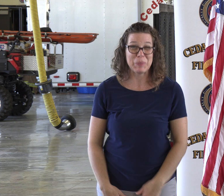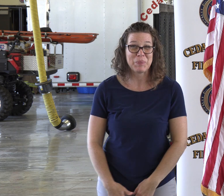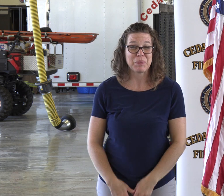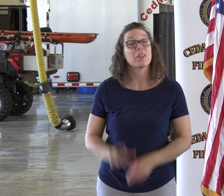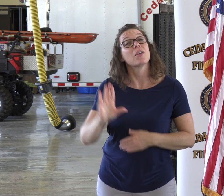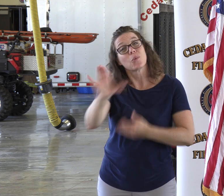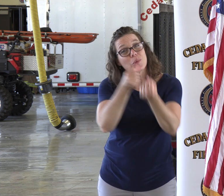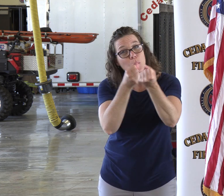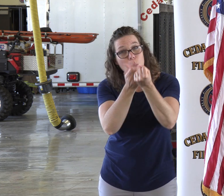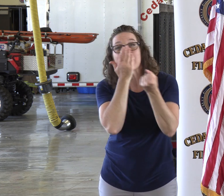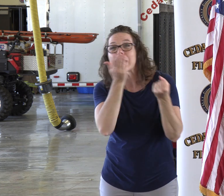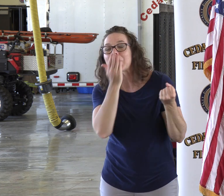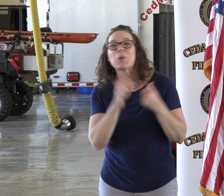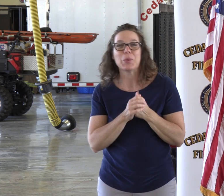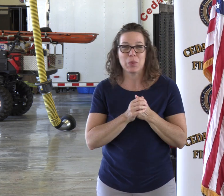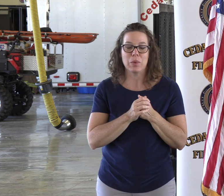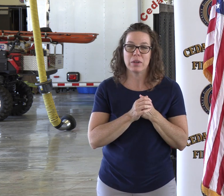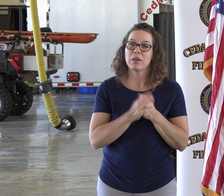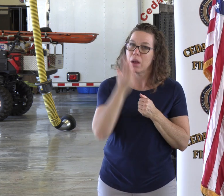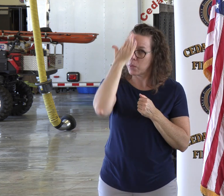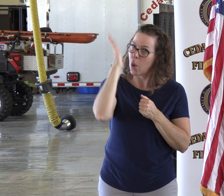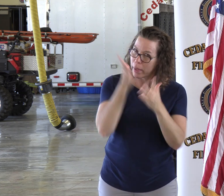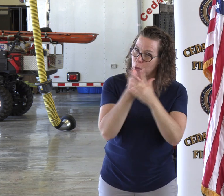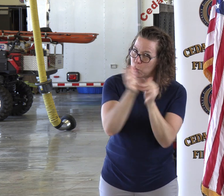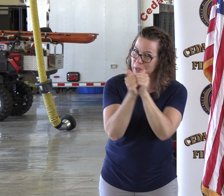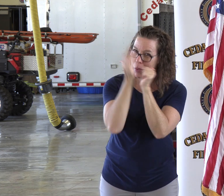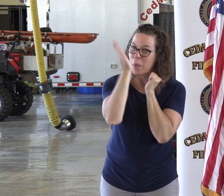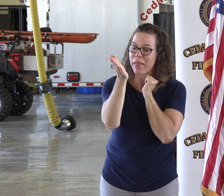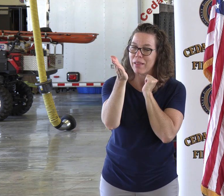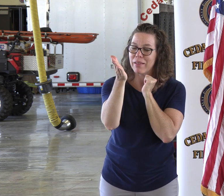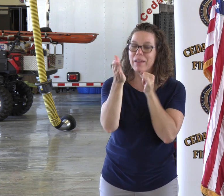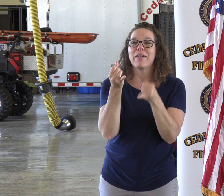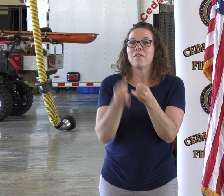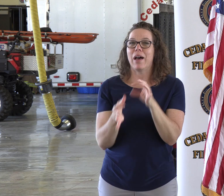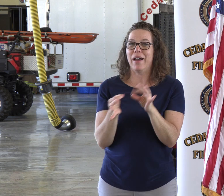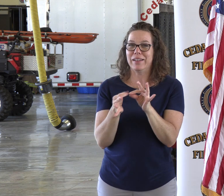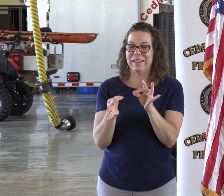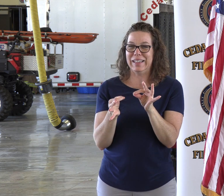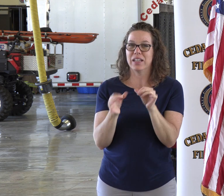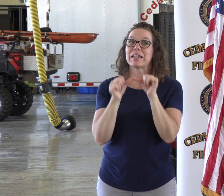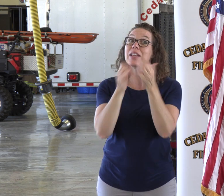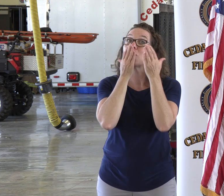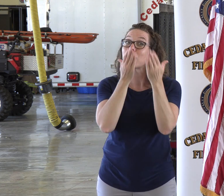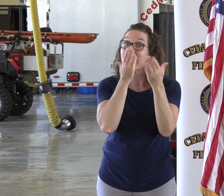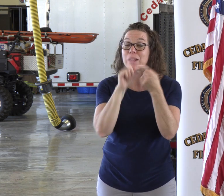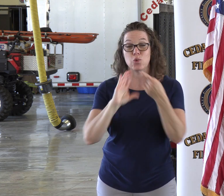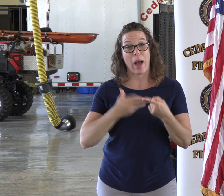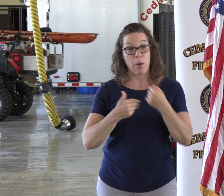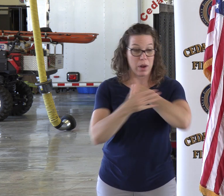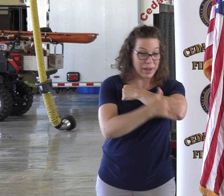Thank you for your support. We know we will power through this together. And finally, continued thanks to all of our